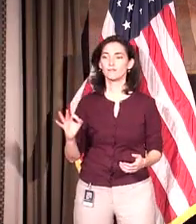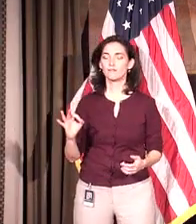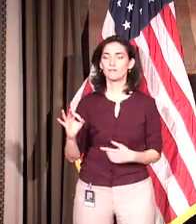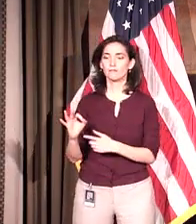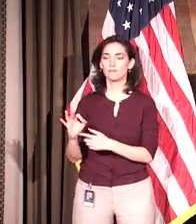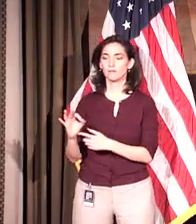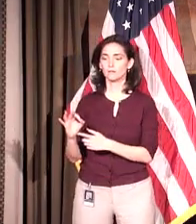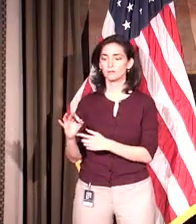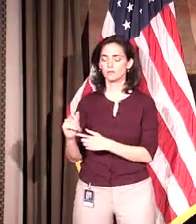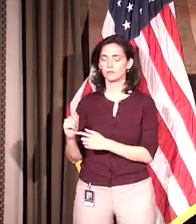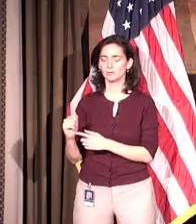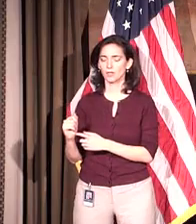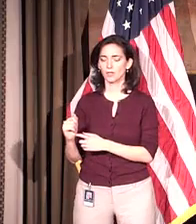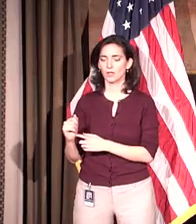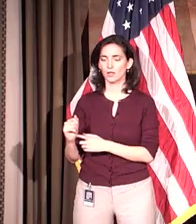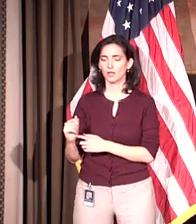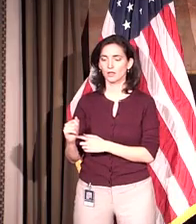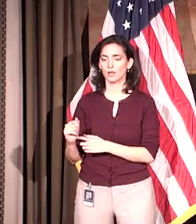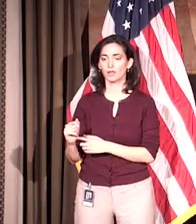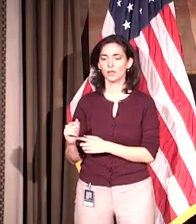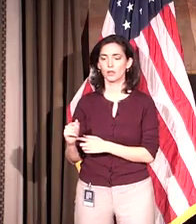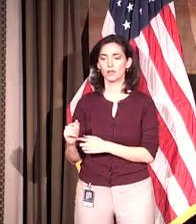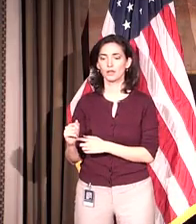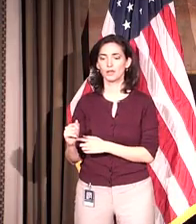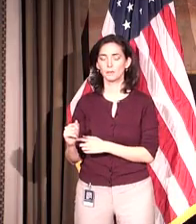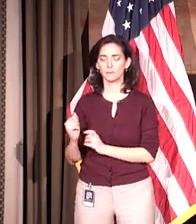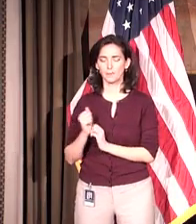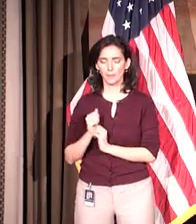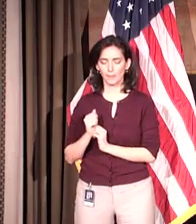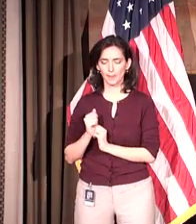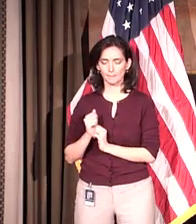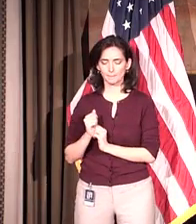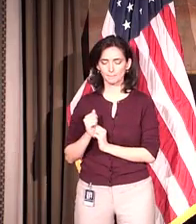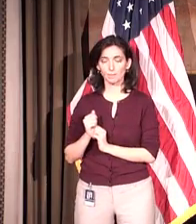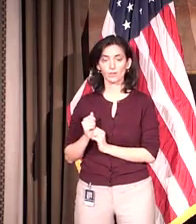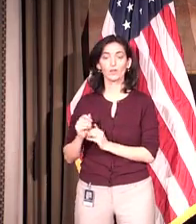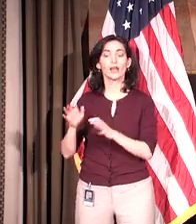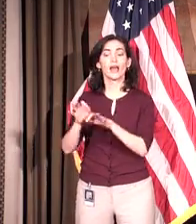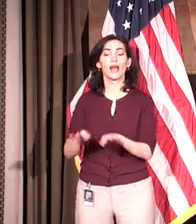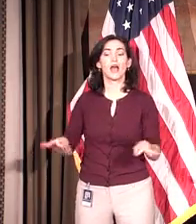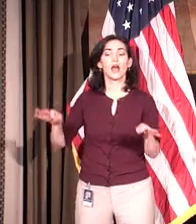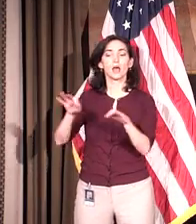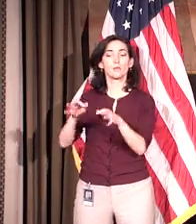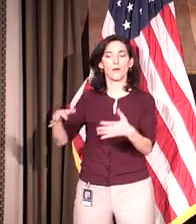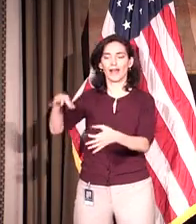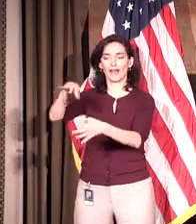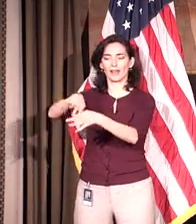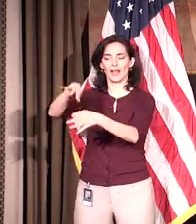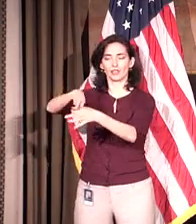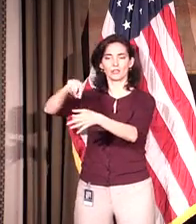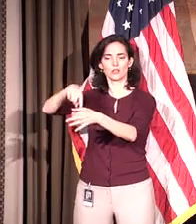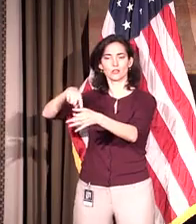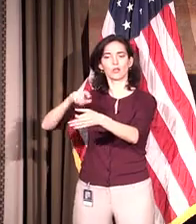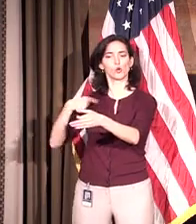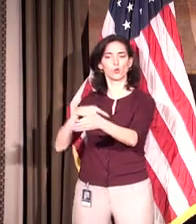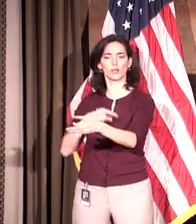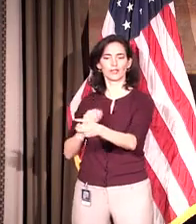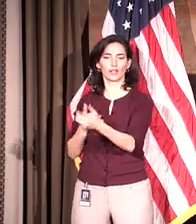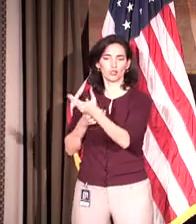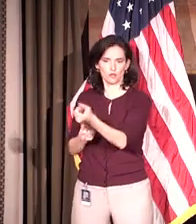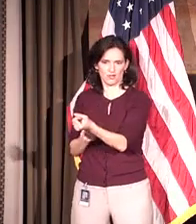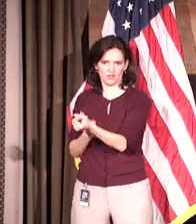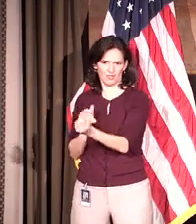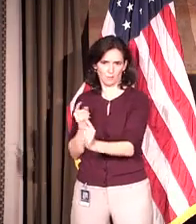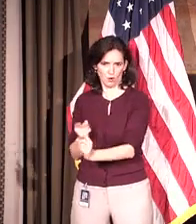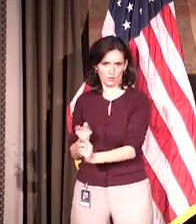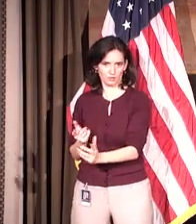elections that are that we have confidence in, and we